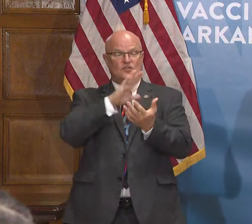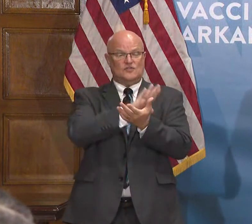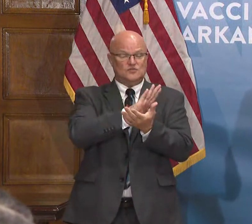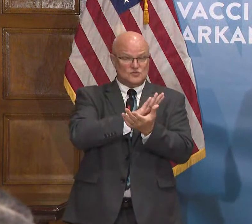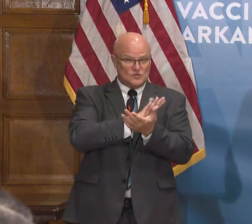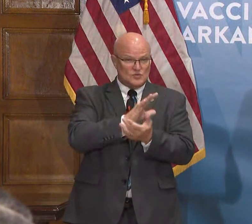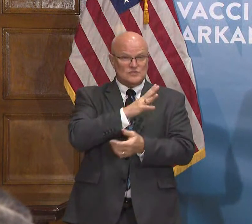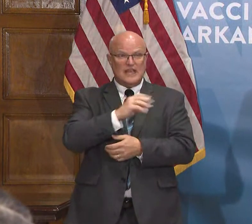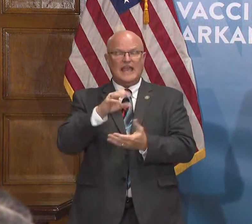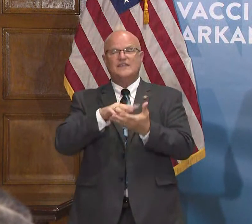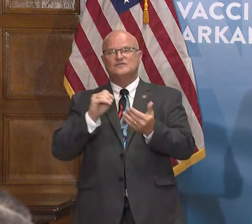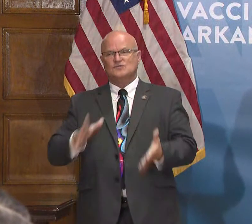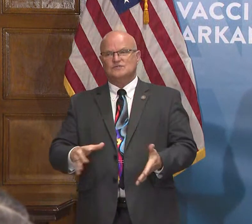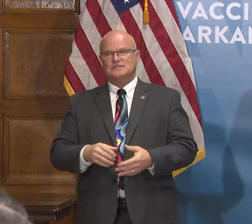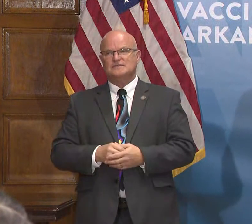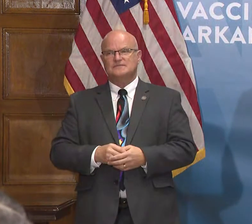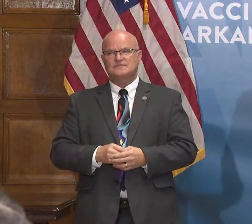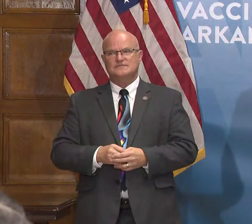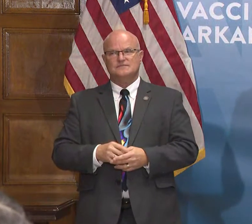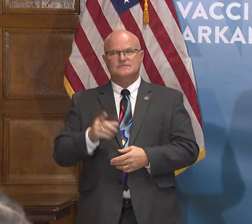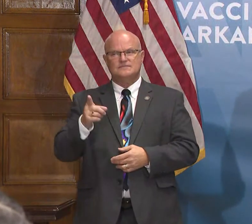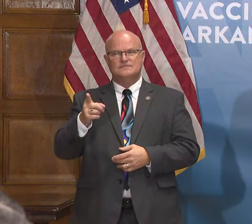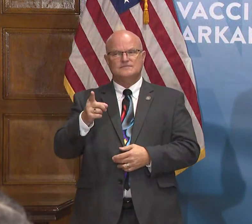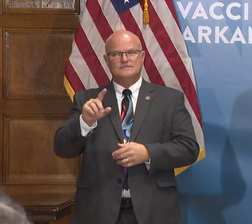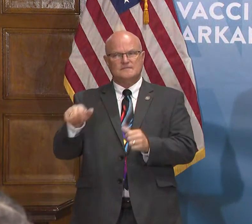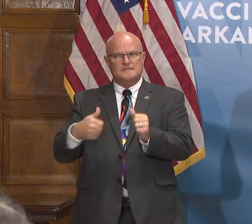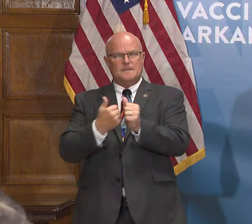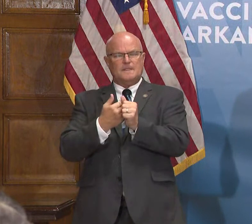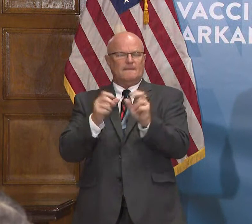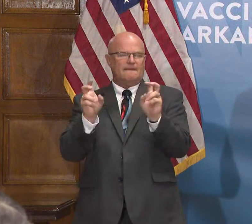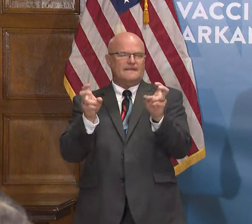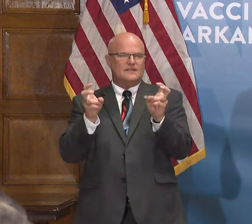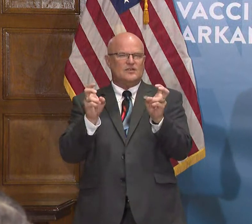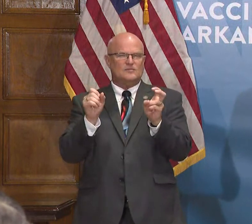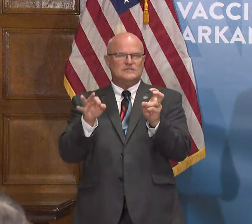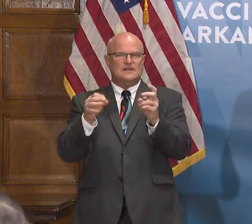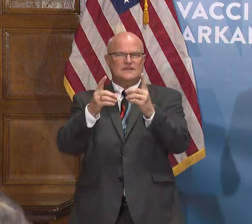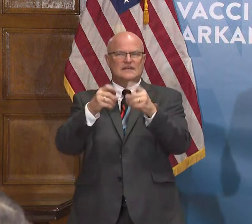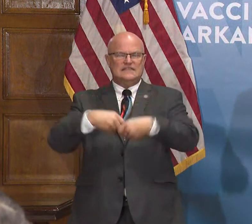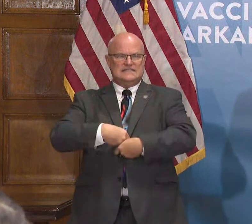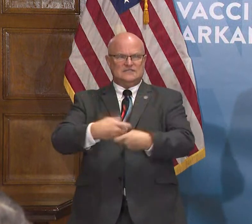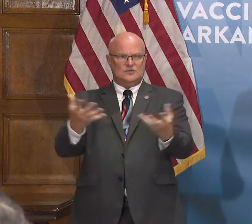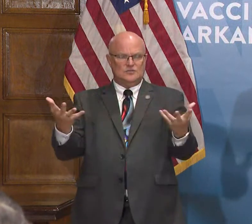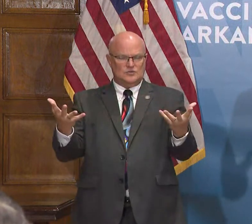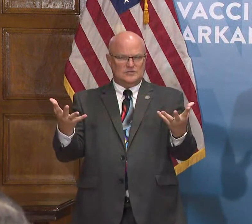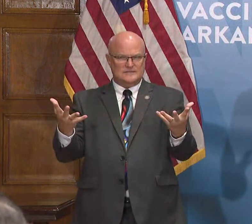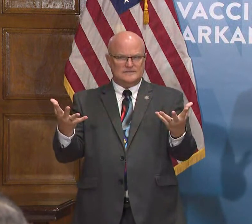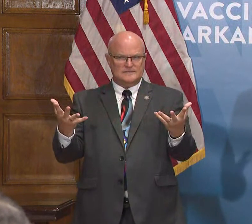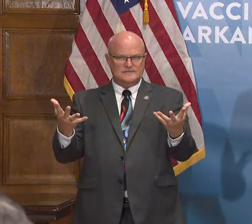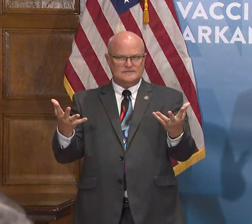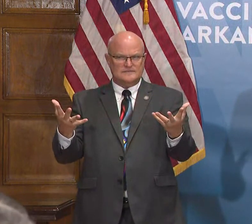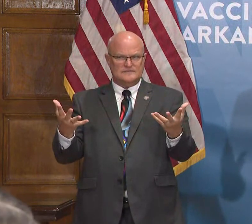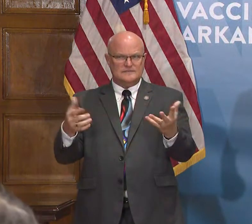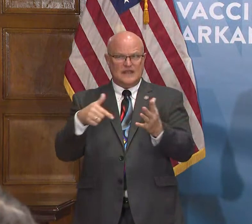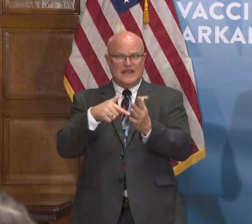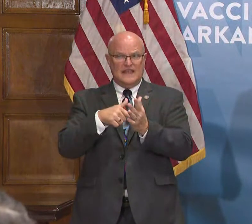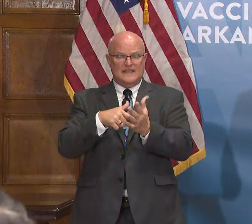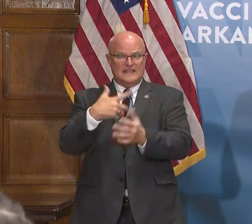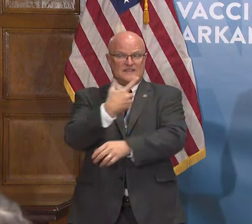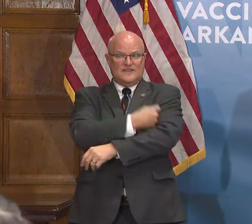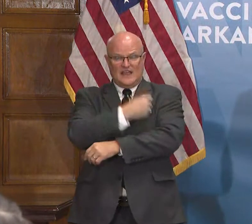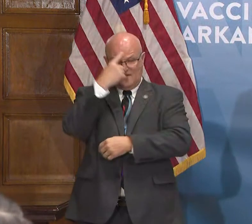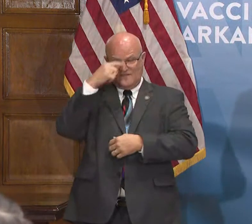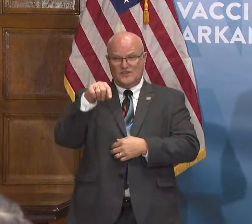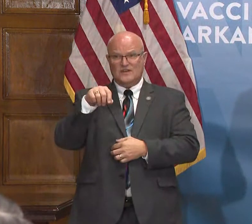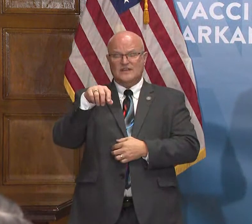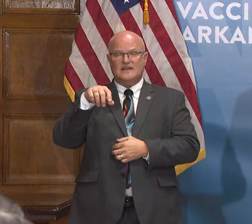and for the students. And follow up in terms of distribution, this vaccine for the